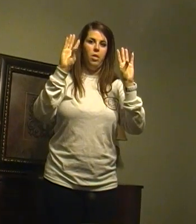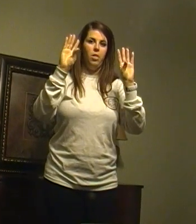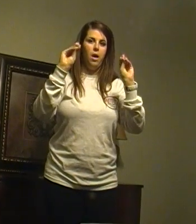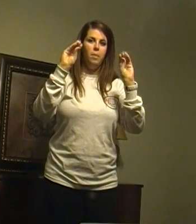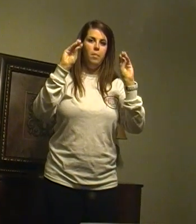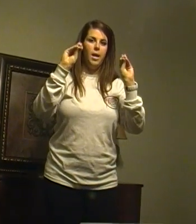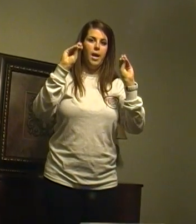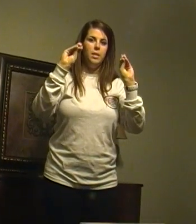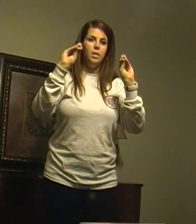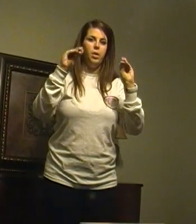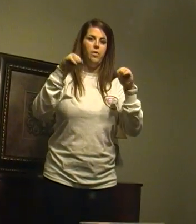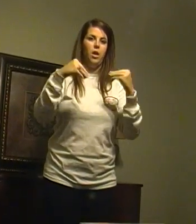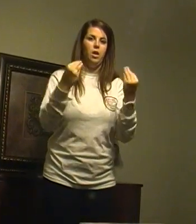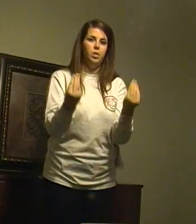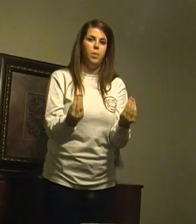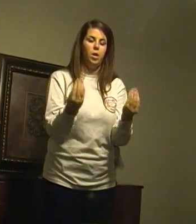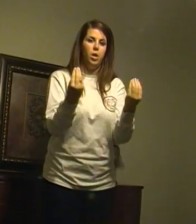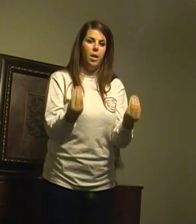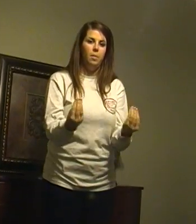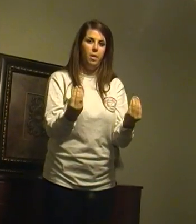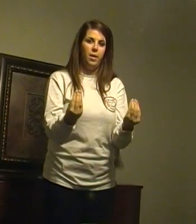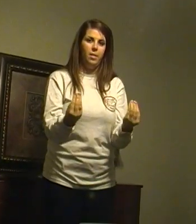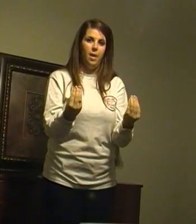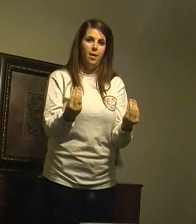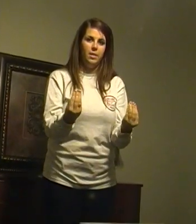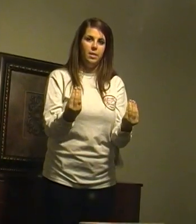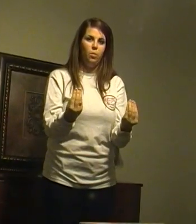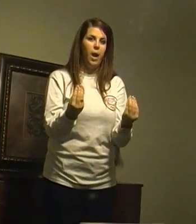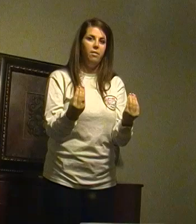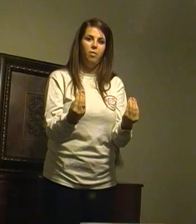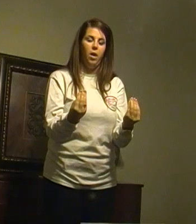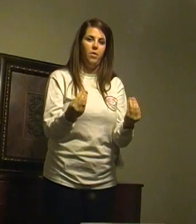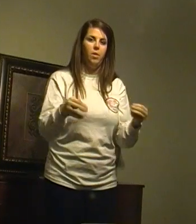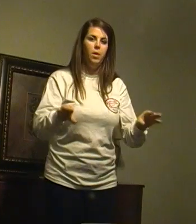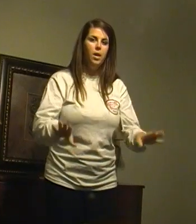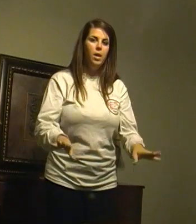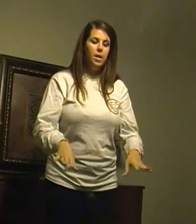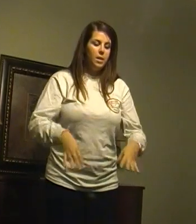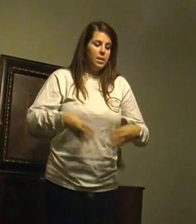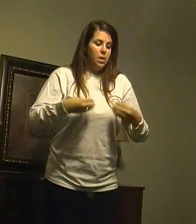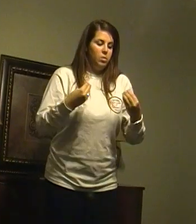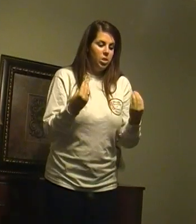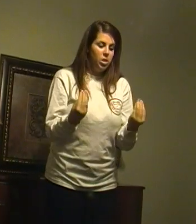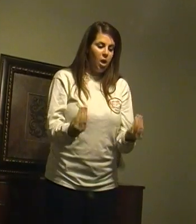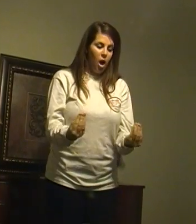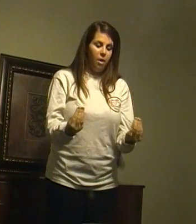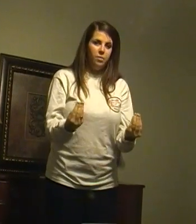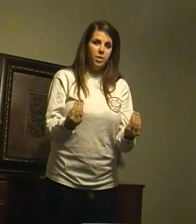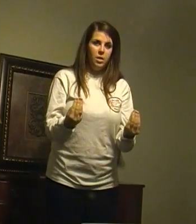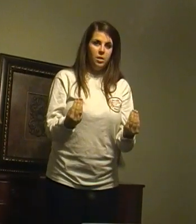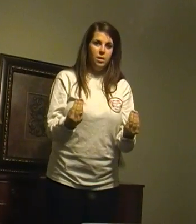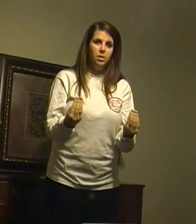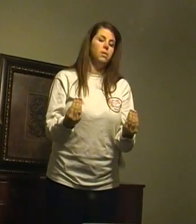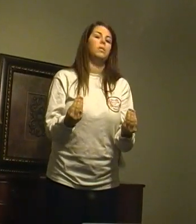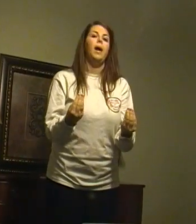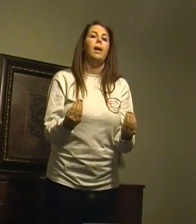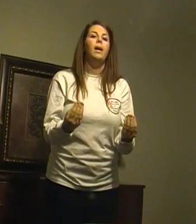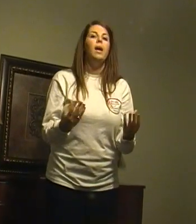the thumb against your fingers, but you're going to come down like this, right in front of you. So soft. Okay,